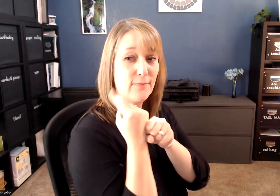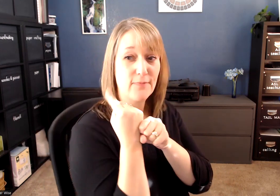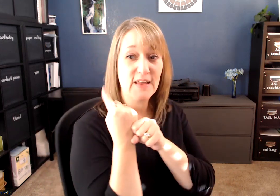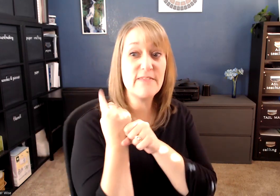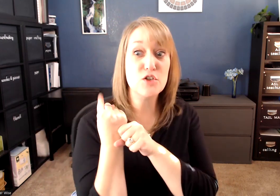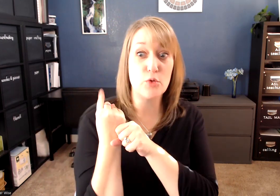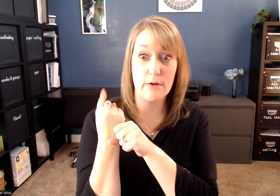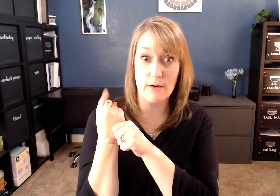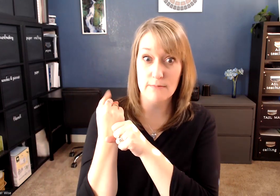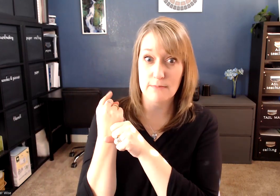Even shorter.